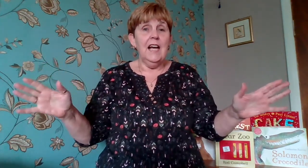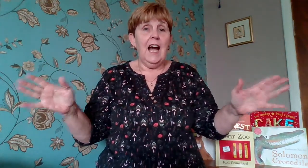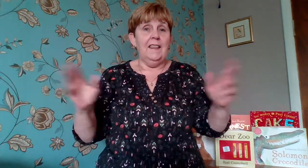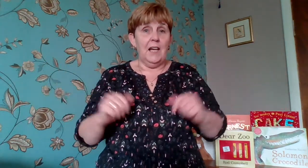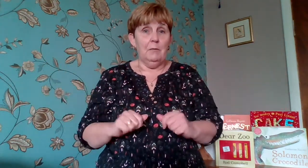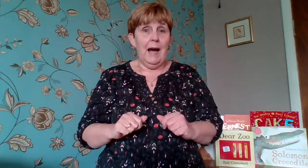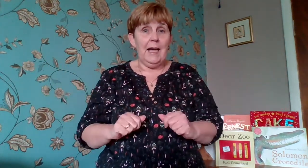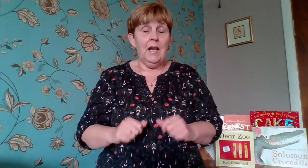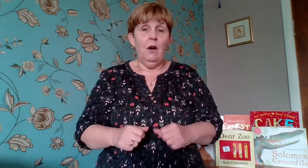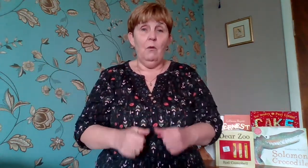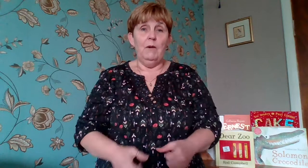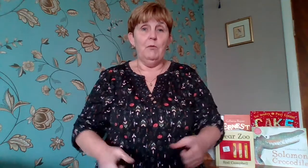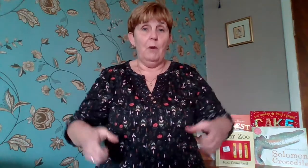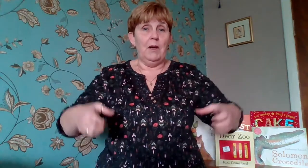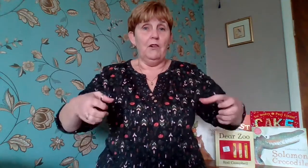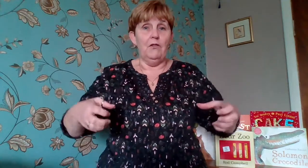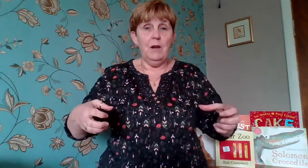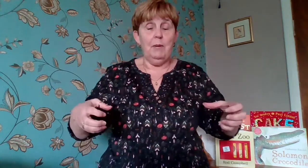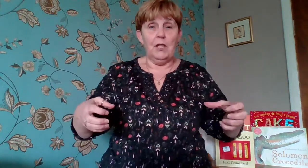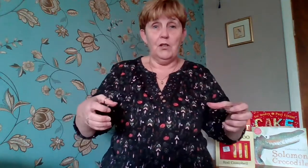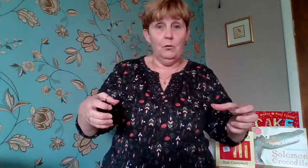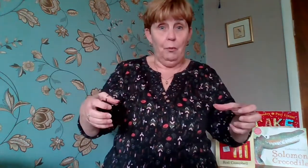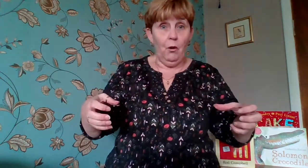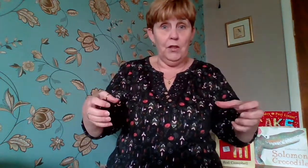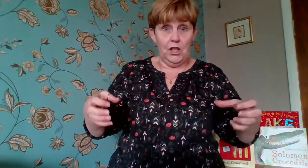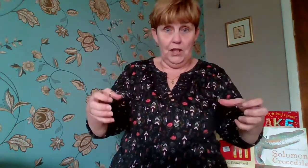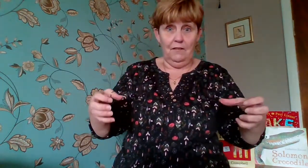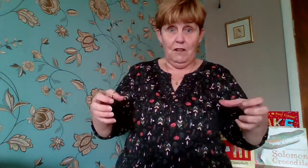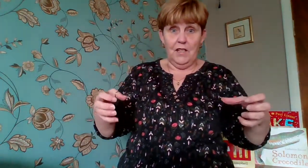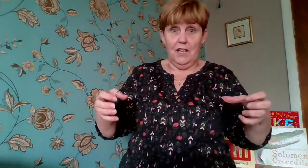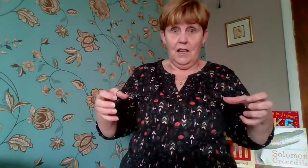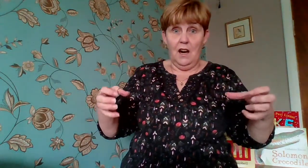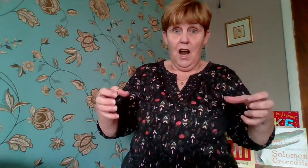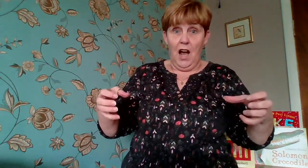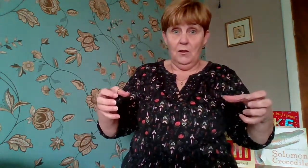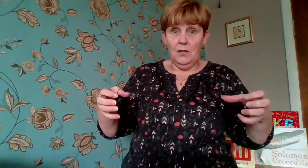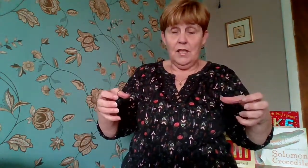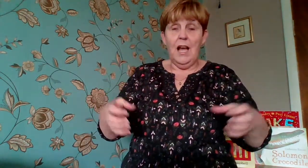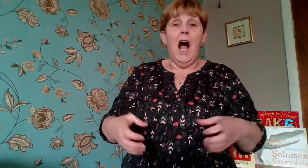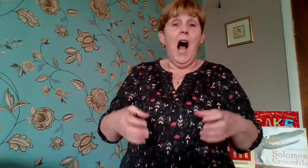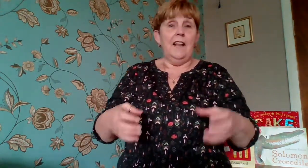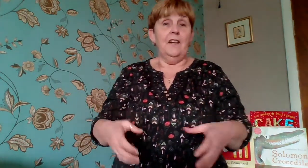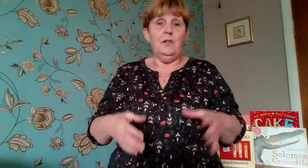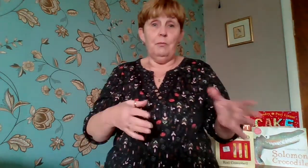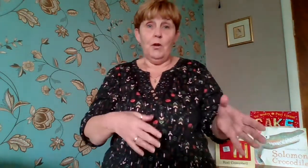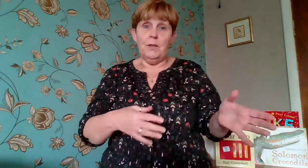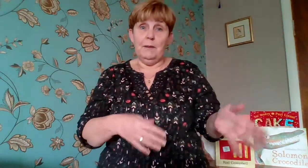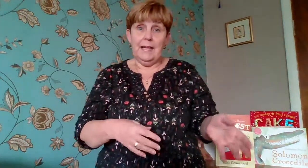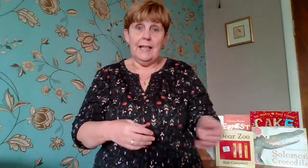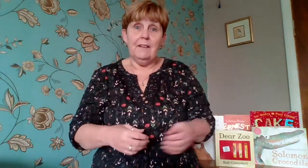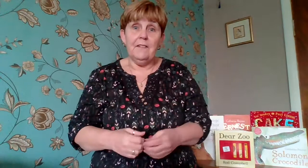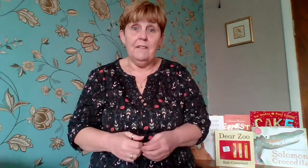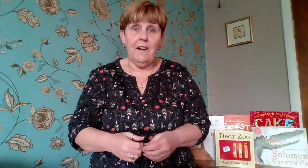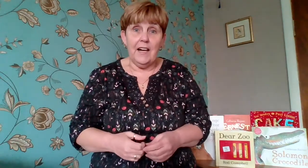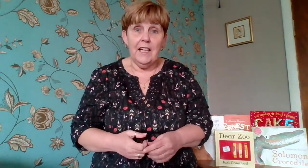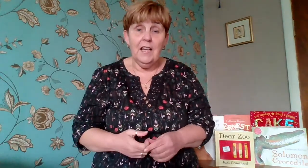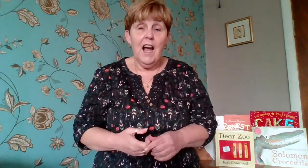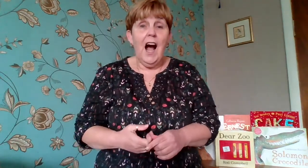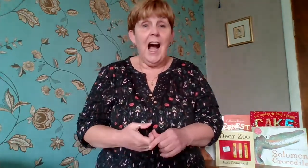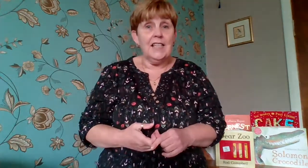and they come back. One brought him a great big soup pot that she'd found in her house. Another brought some kindling for the fire, and